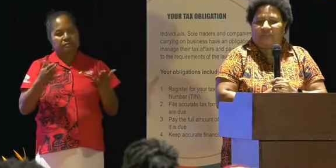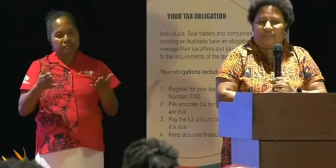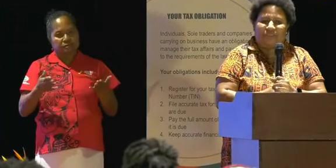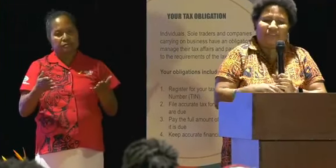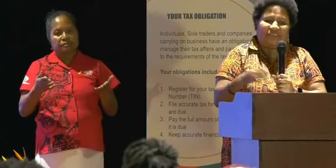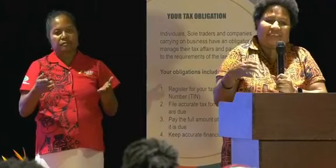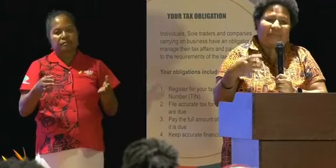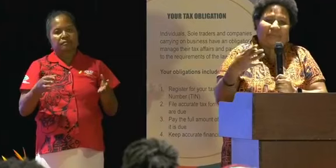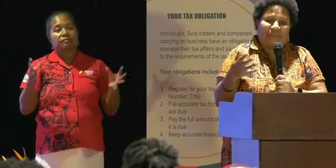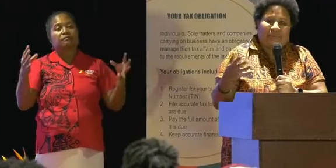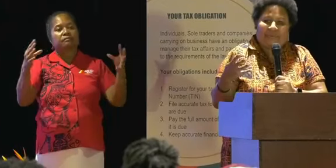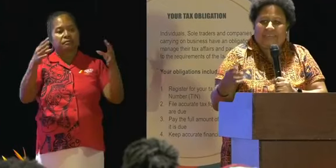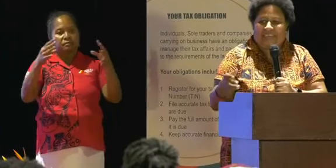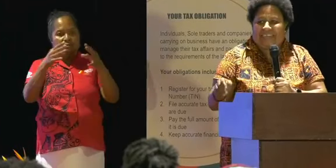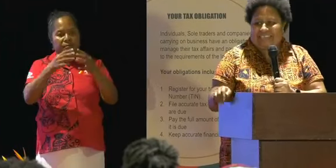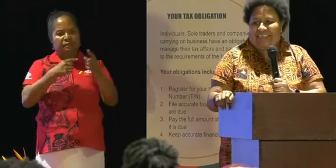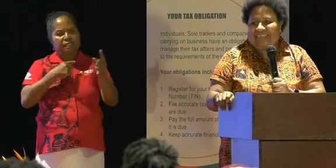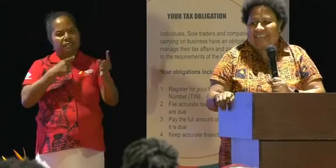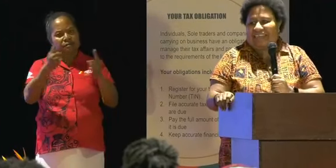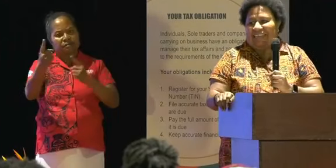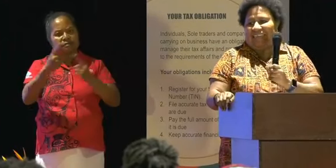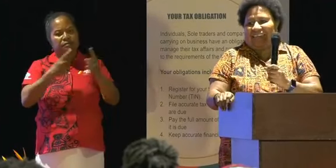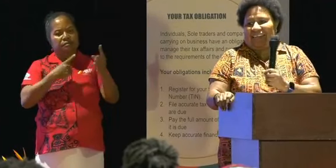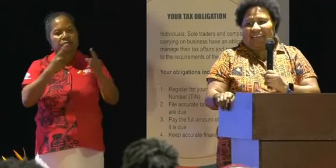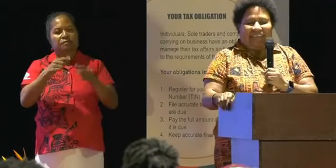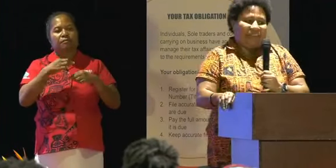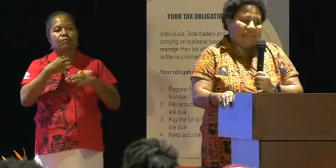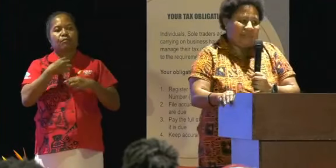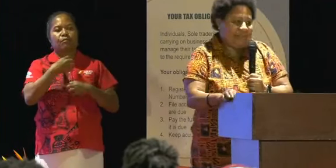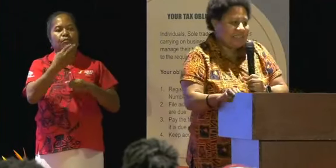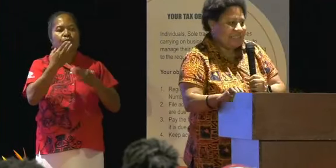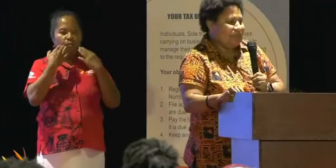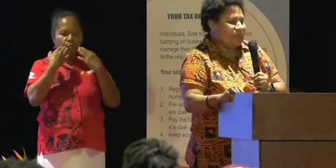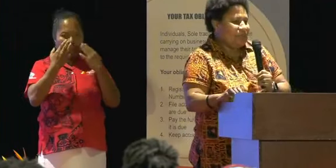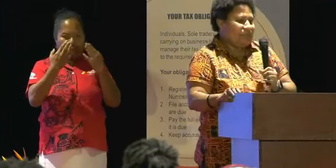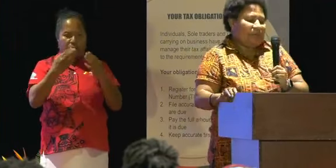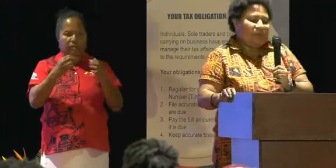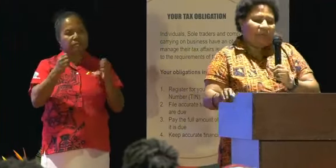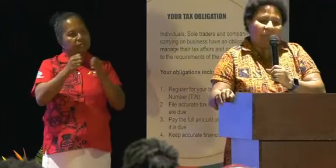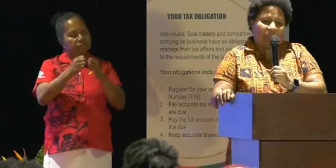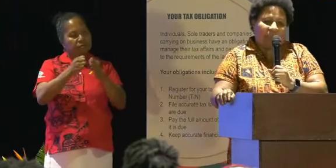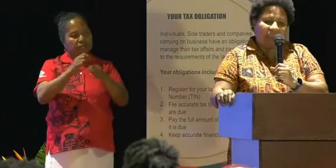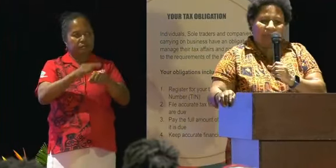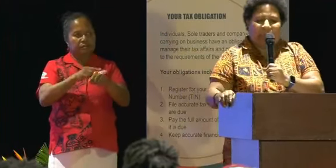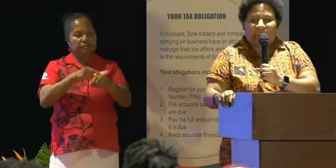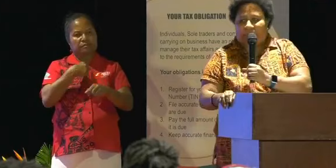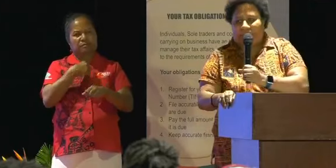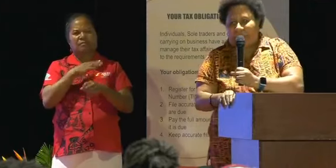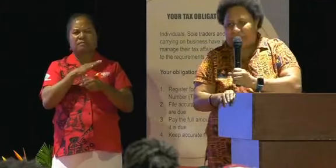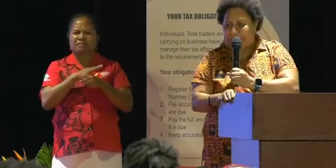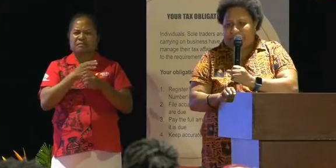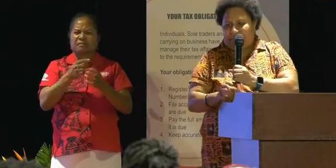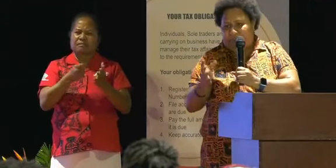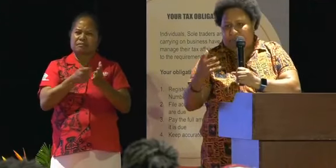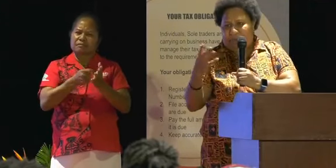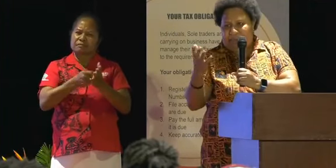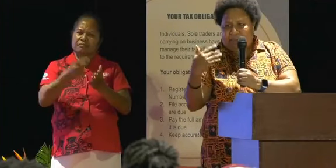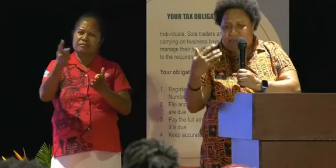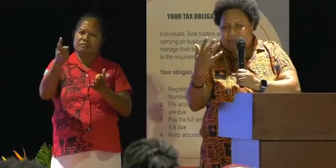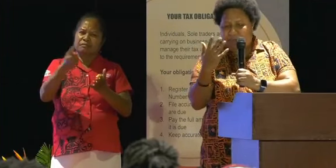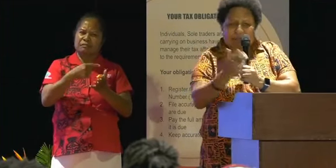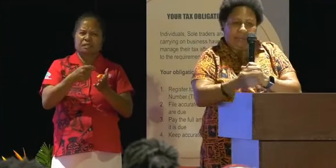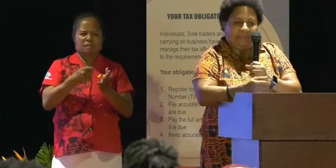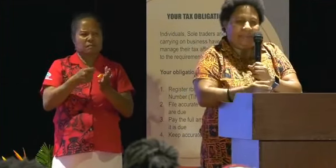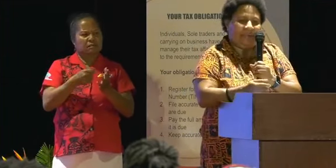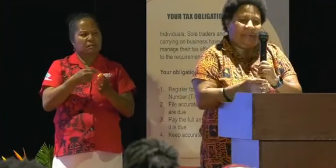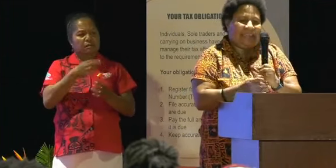law. Continue to carry out more awareness. Because plenty time too, me pla work lo, kisi money bla all man to some, all man less